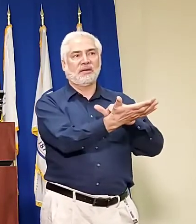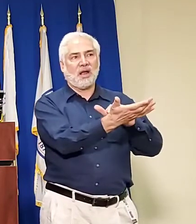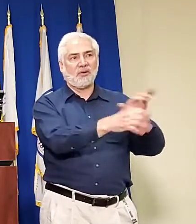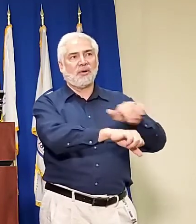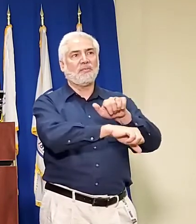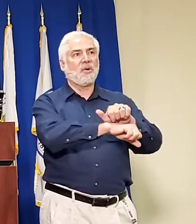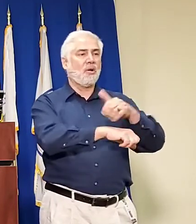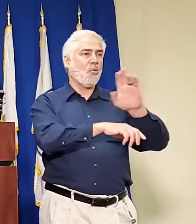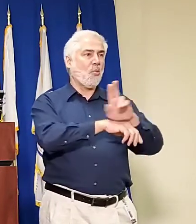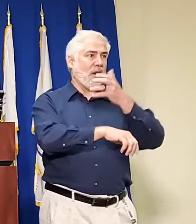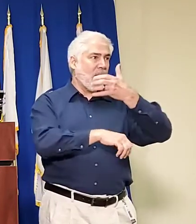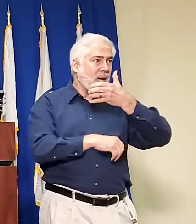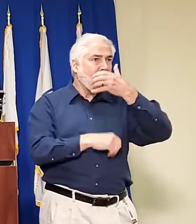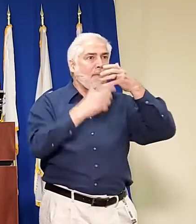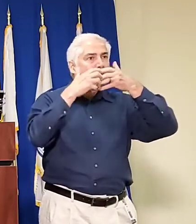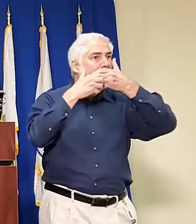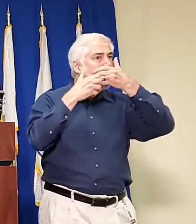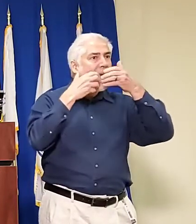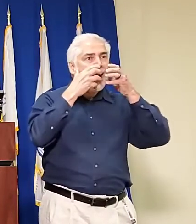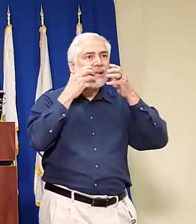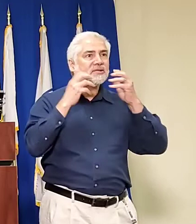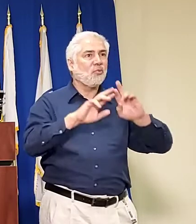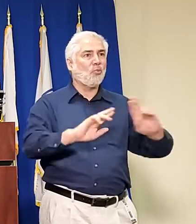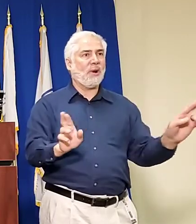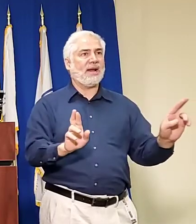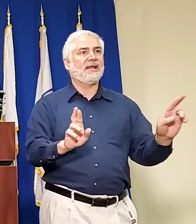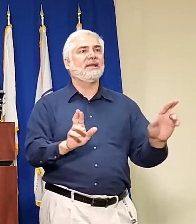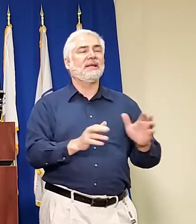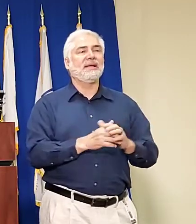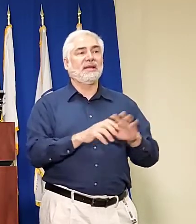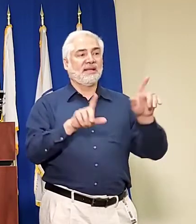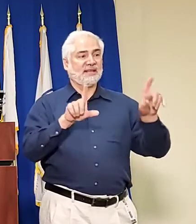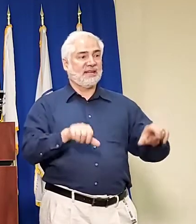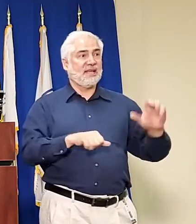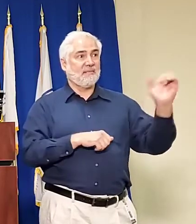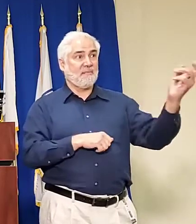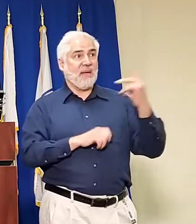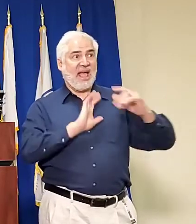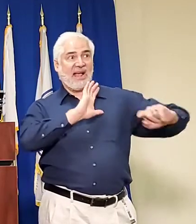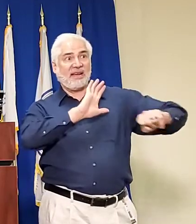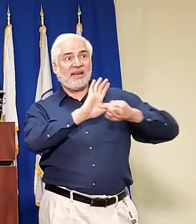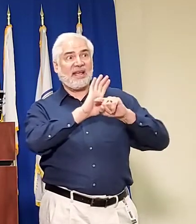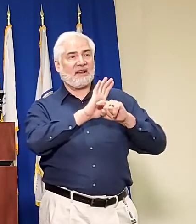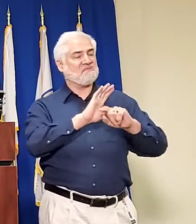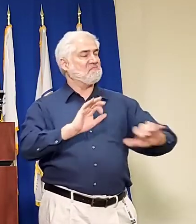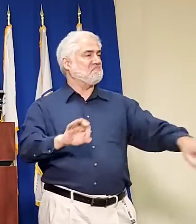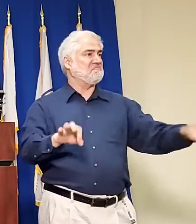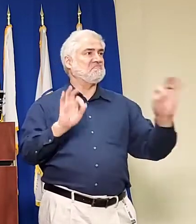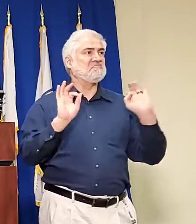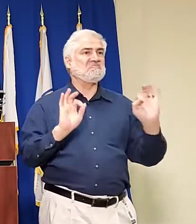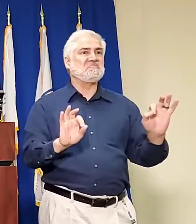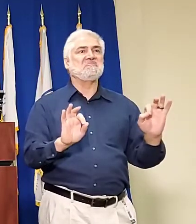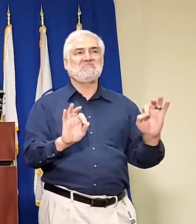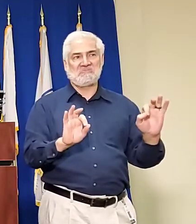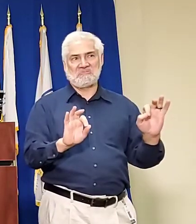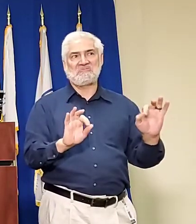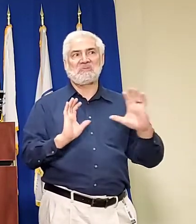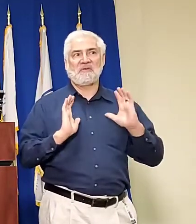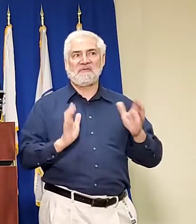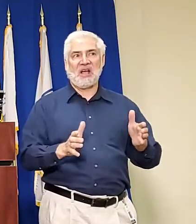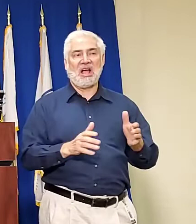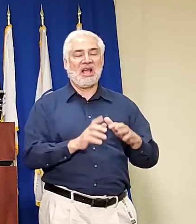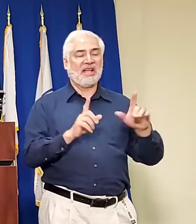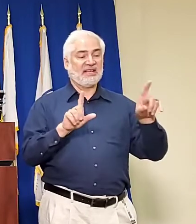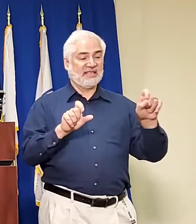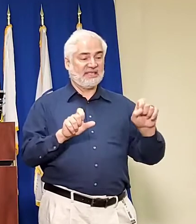and you would wear a mask. When the test results come back, if they're negative, all is well. If